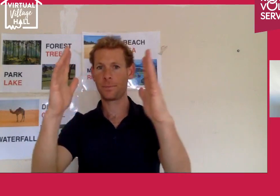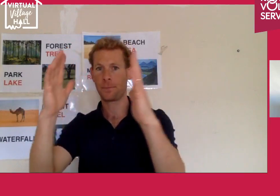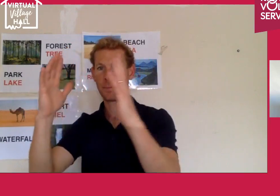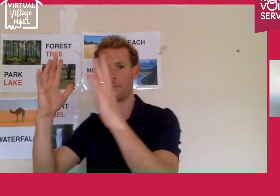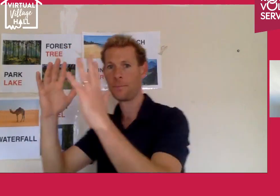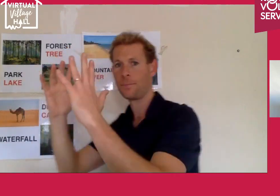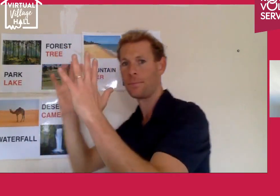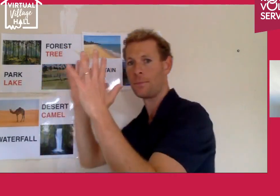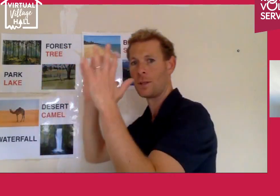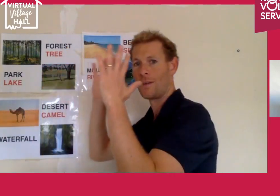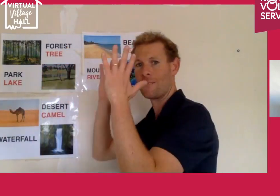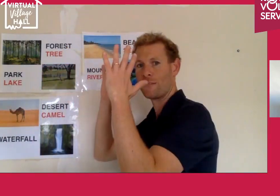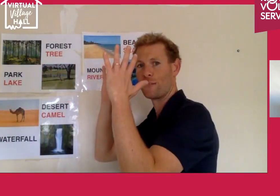forest,